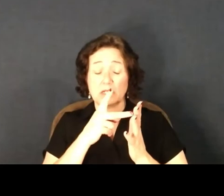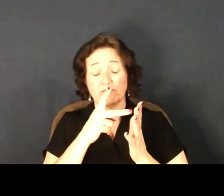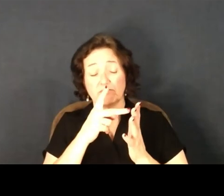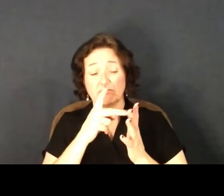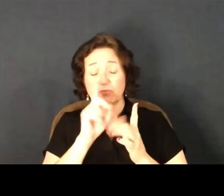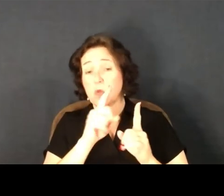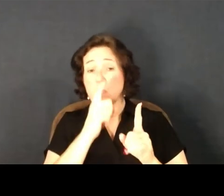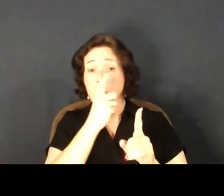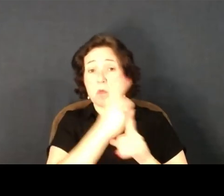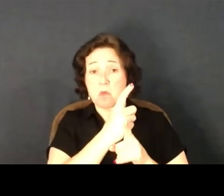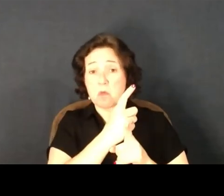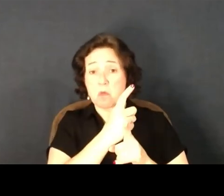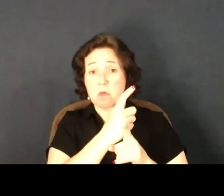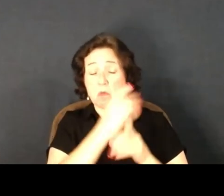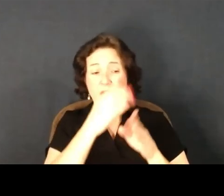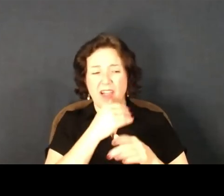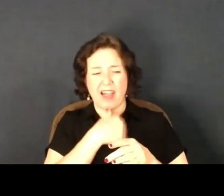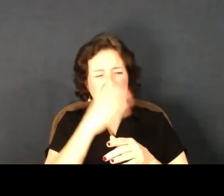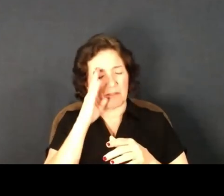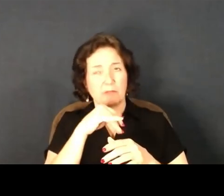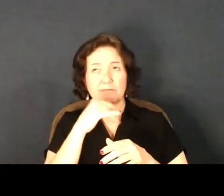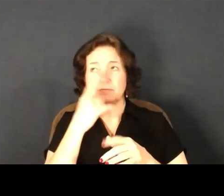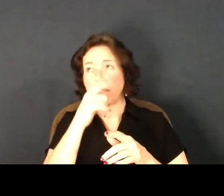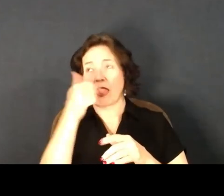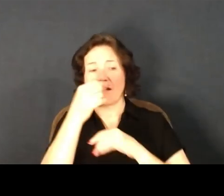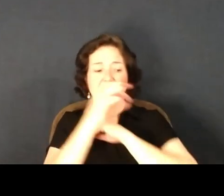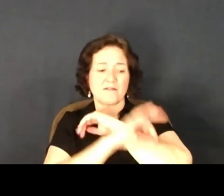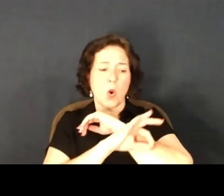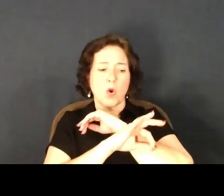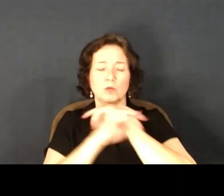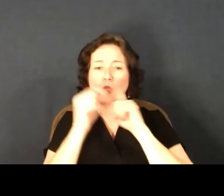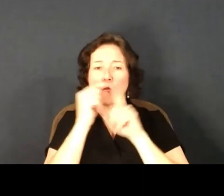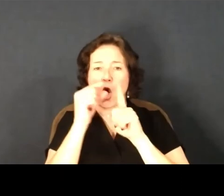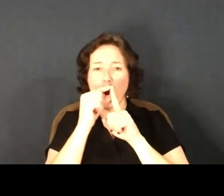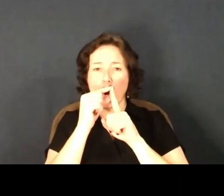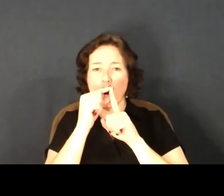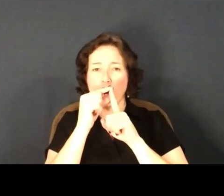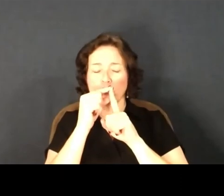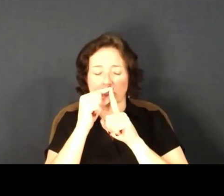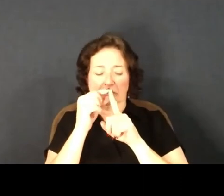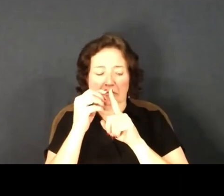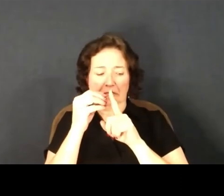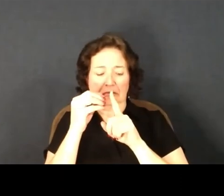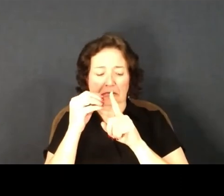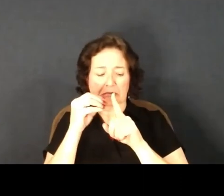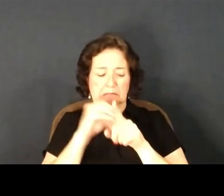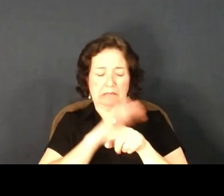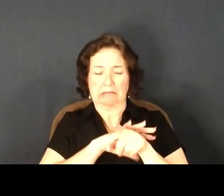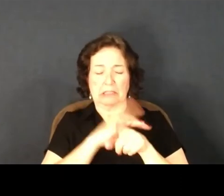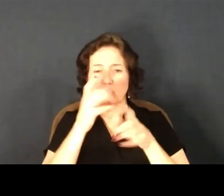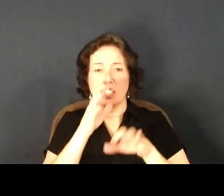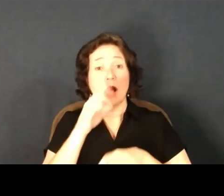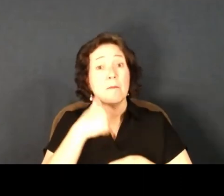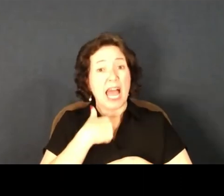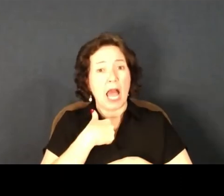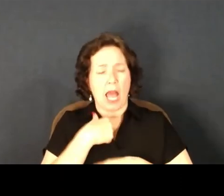a foreign word as a tattoo that you don't want to have. I looked this up. I did